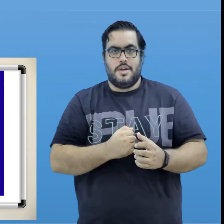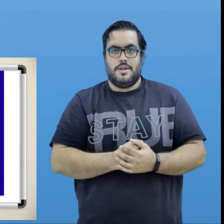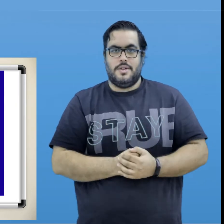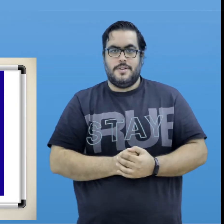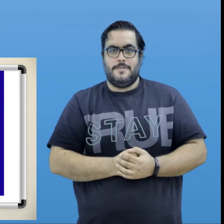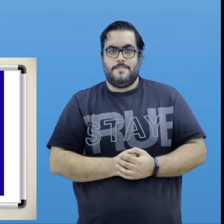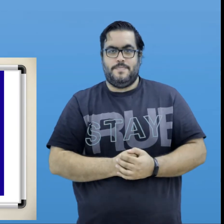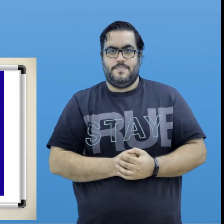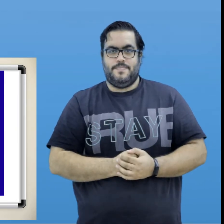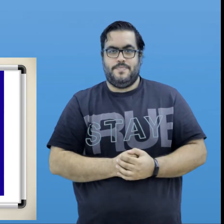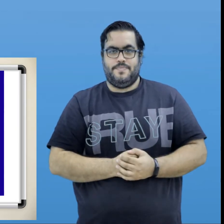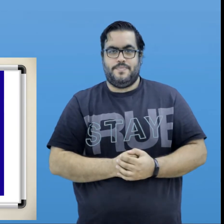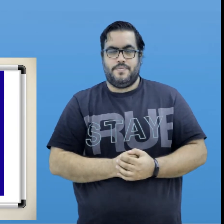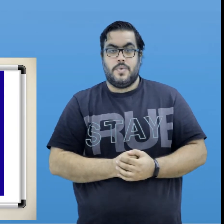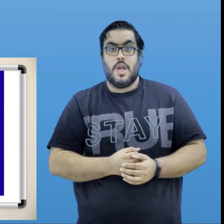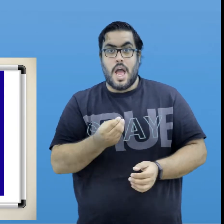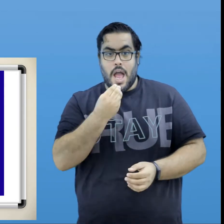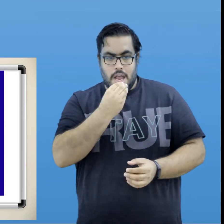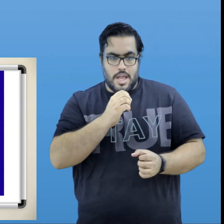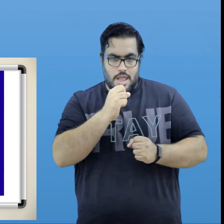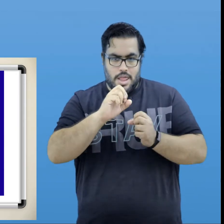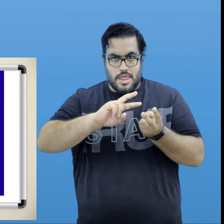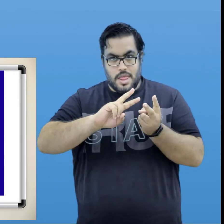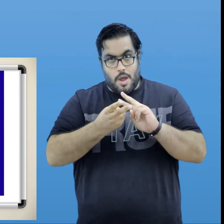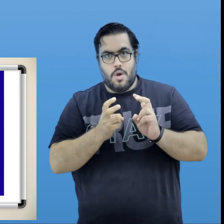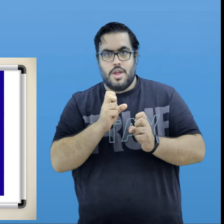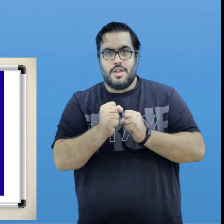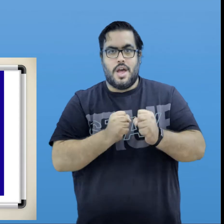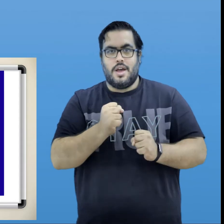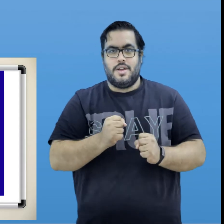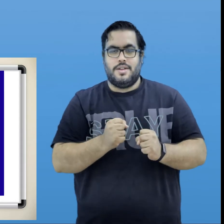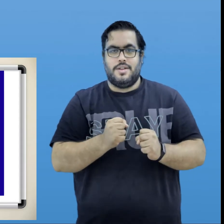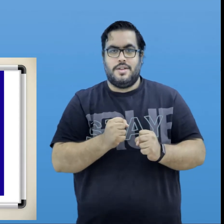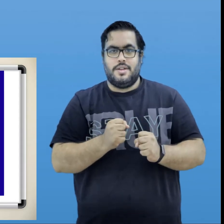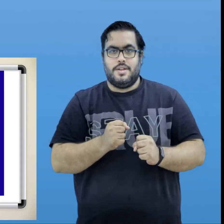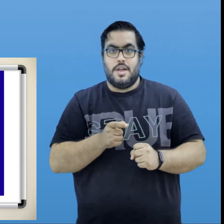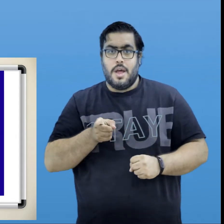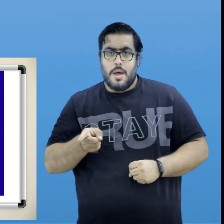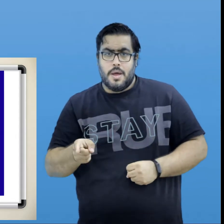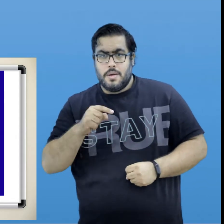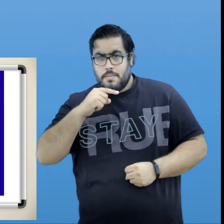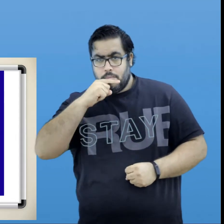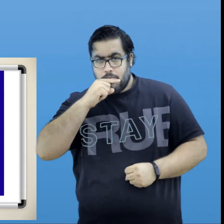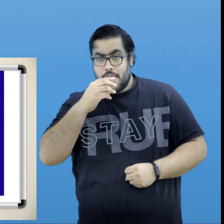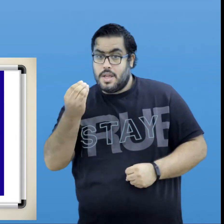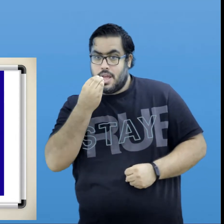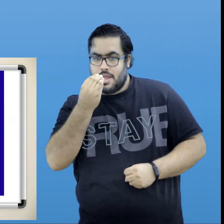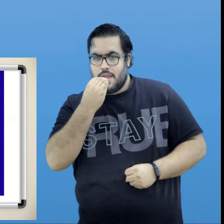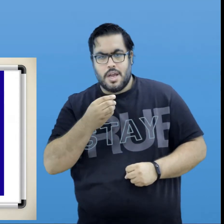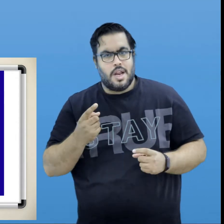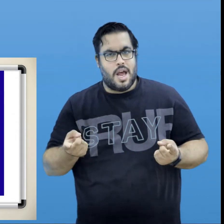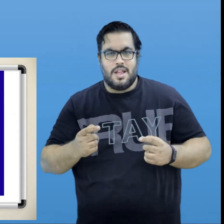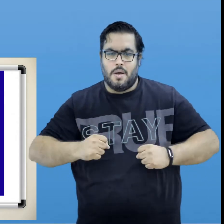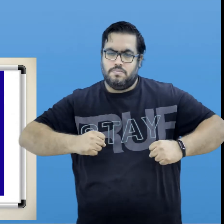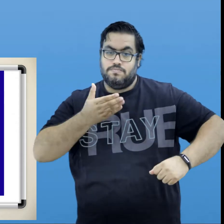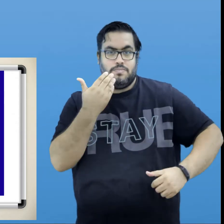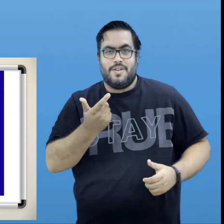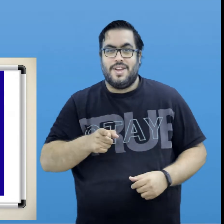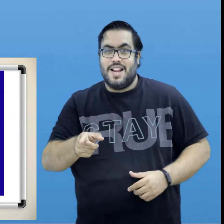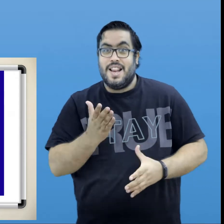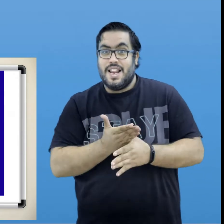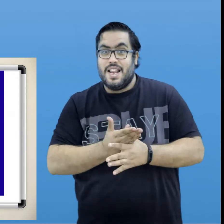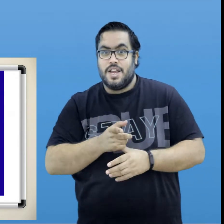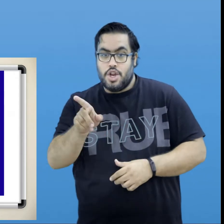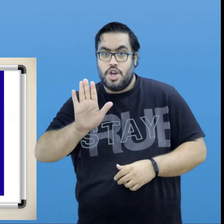process. When you eat food, this food becomes energy. For example, Noor can eat anything without gaining weight because of her